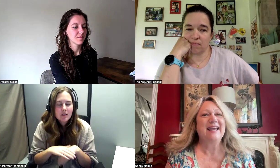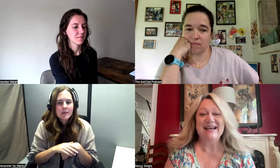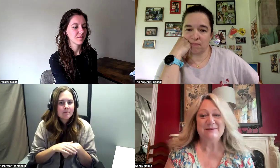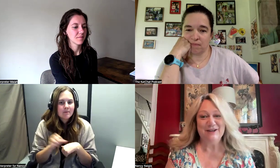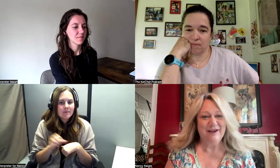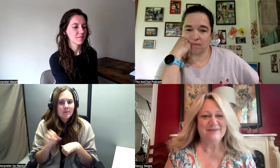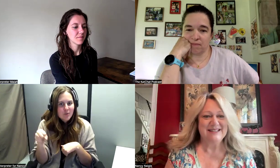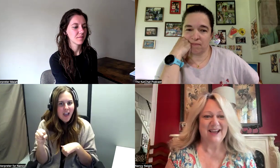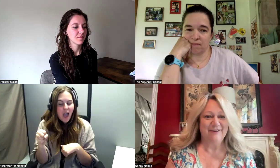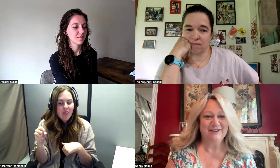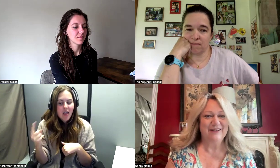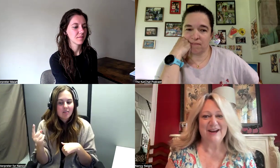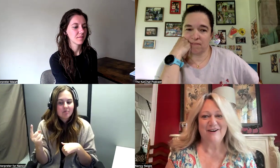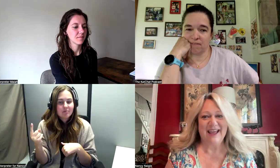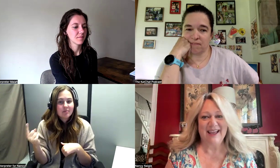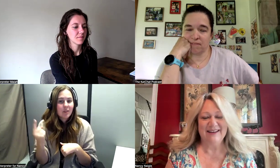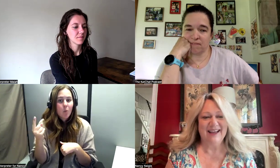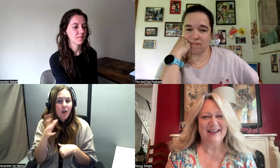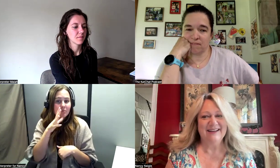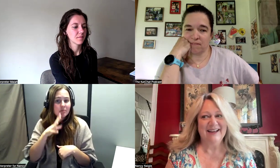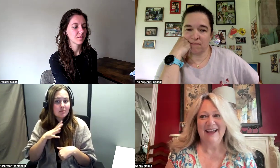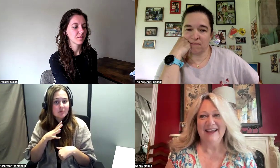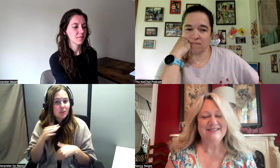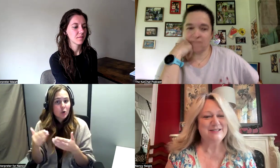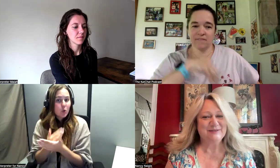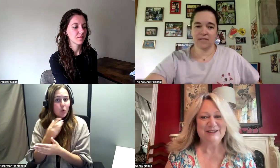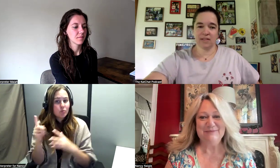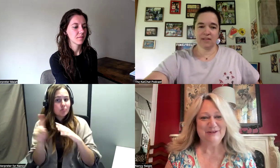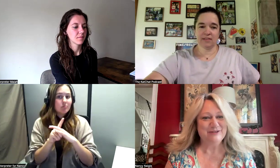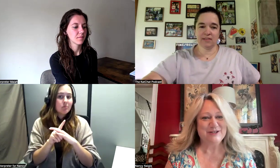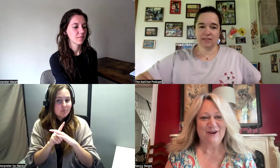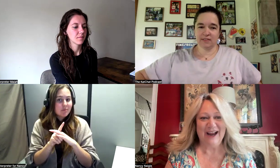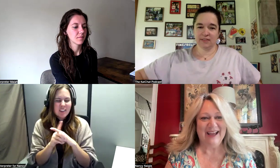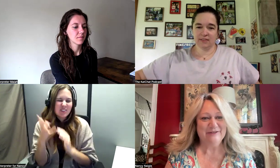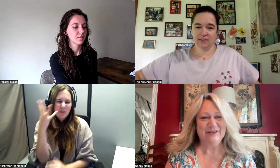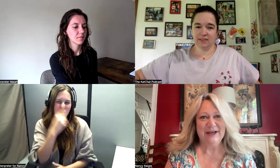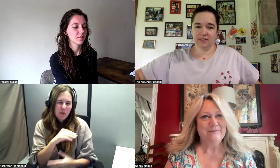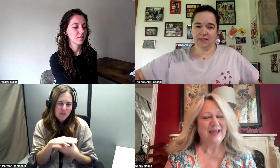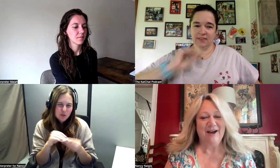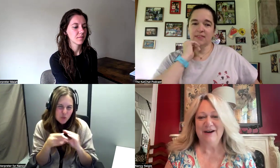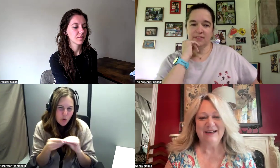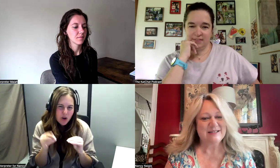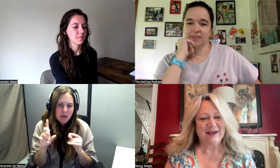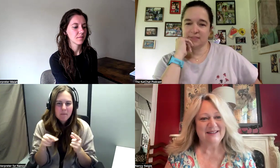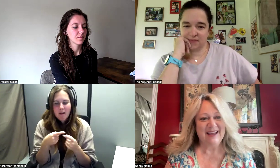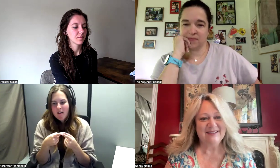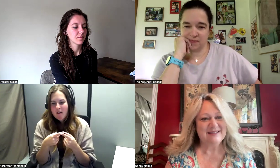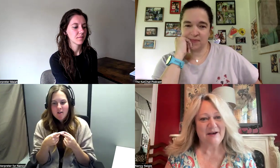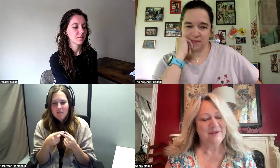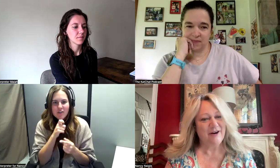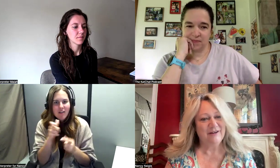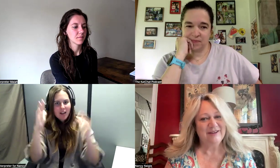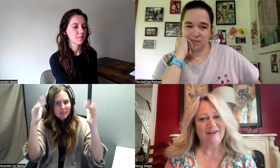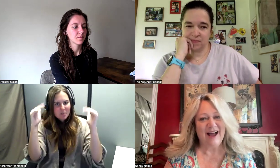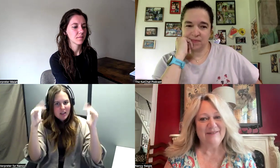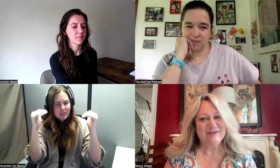And yeah, somebody new comes to town during that hurricane. And it is just a really beautiful story of how unexpected things come